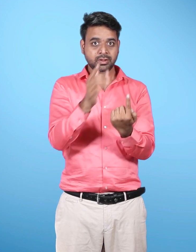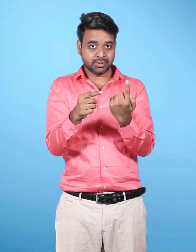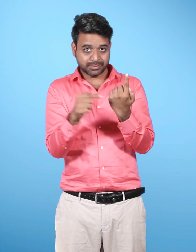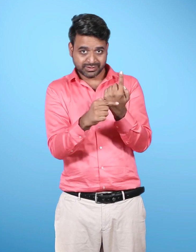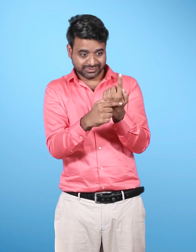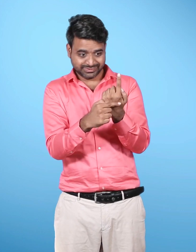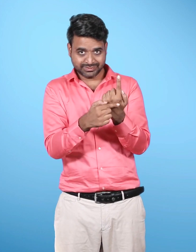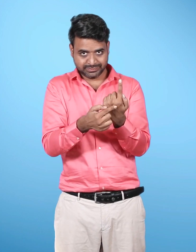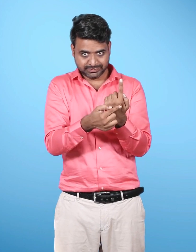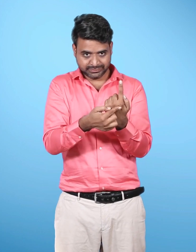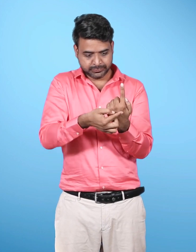an electric bulb.